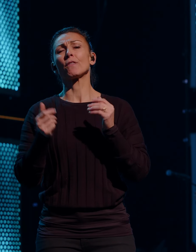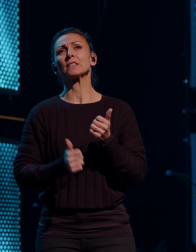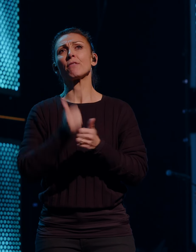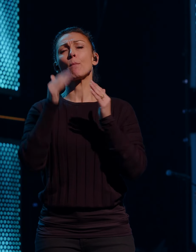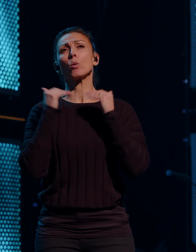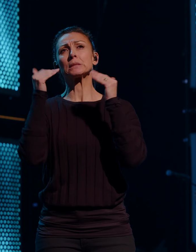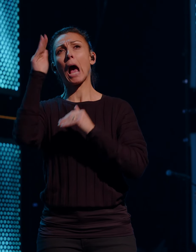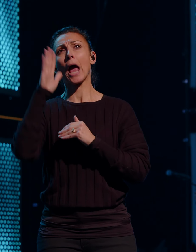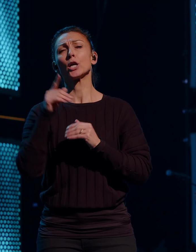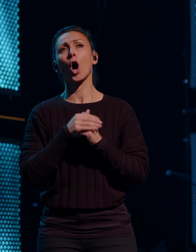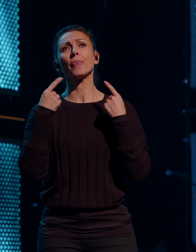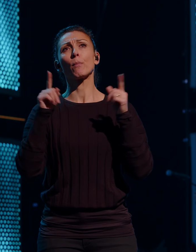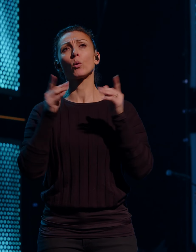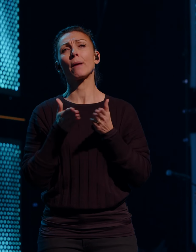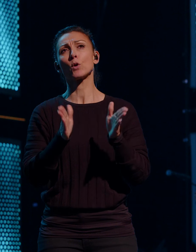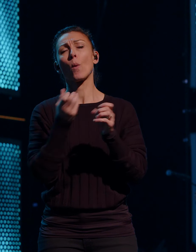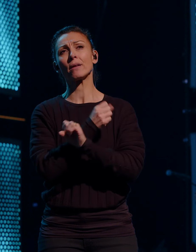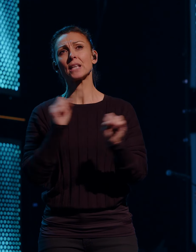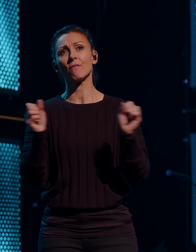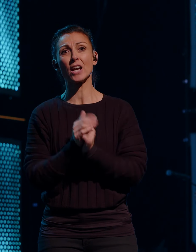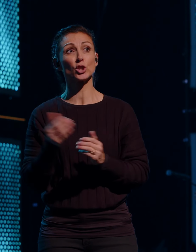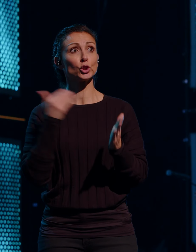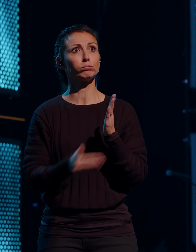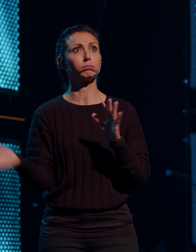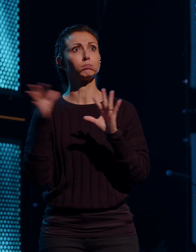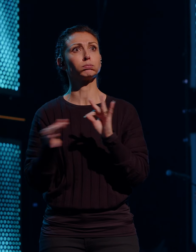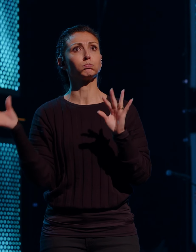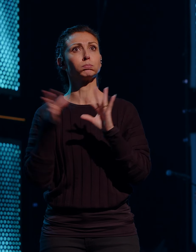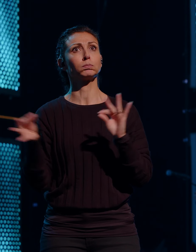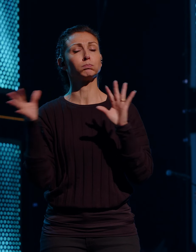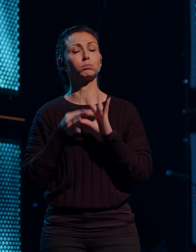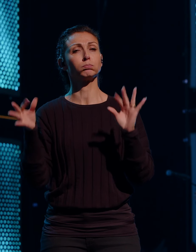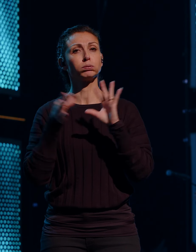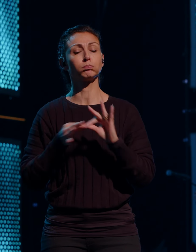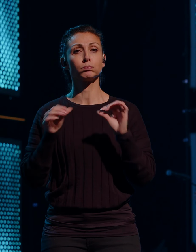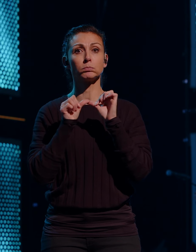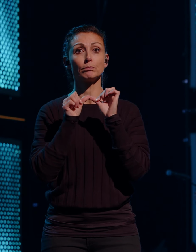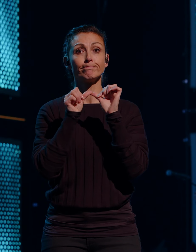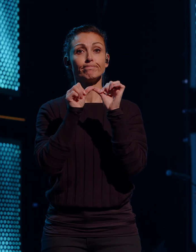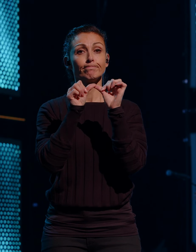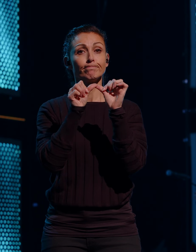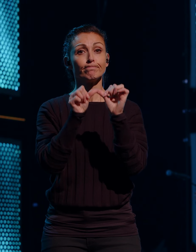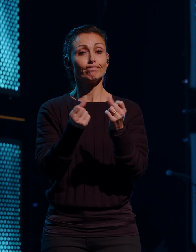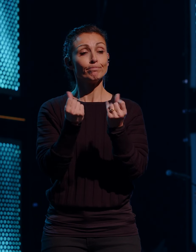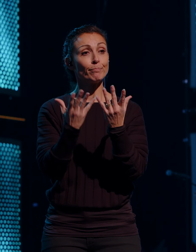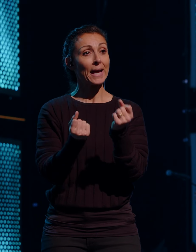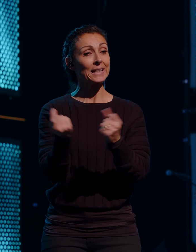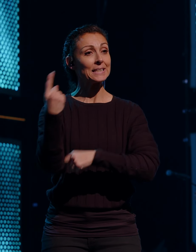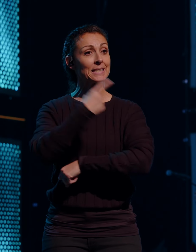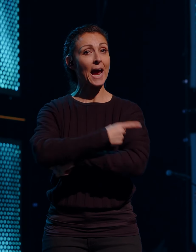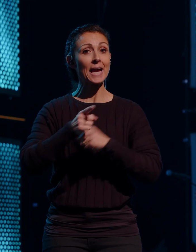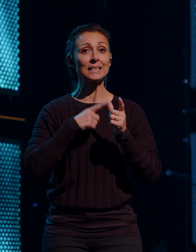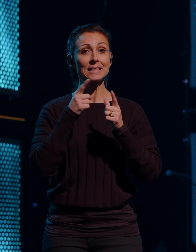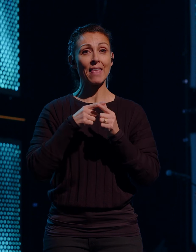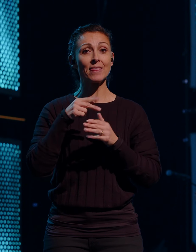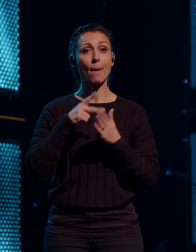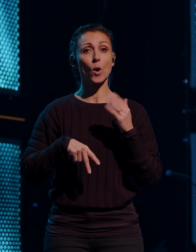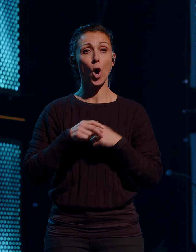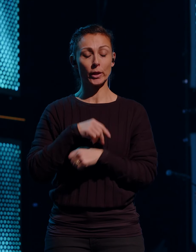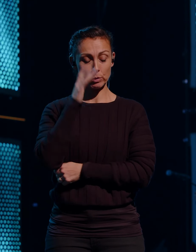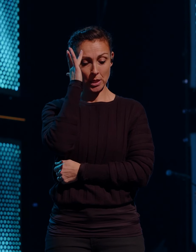way of salvation. And this she kept doing for many days. I like this next part. Paul, having become greatly